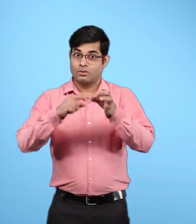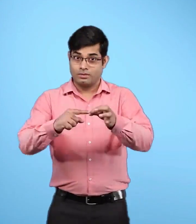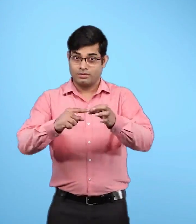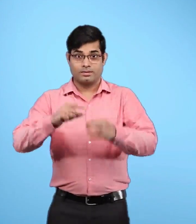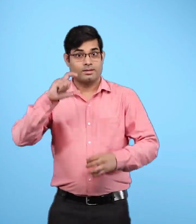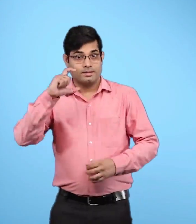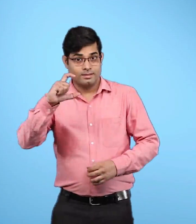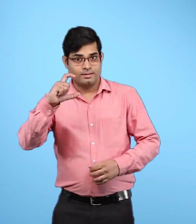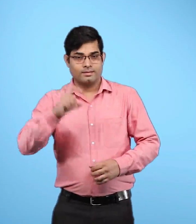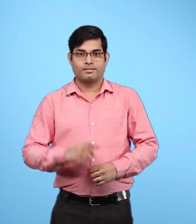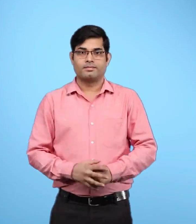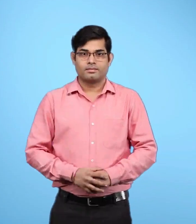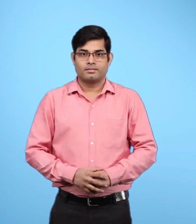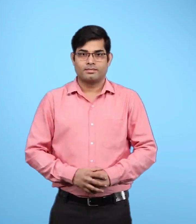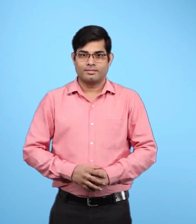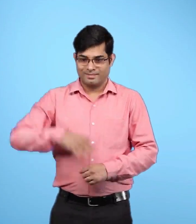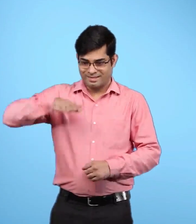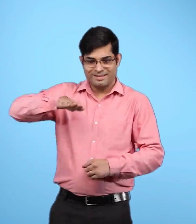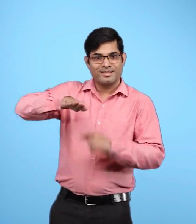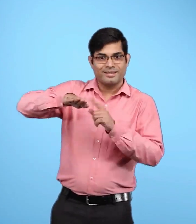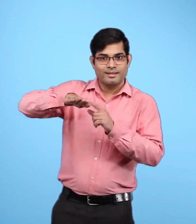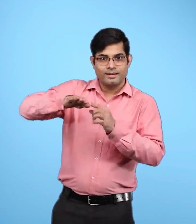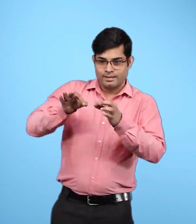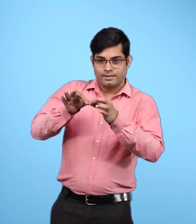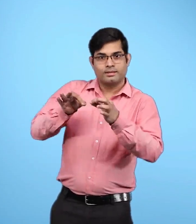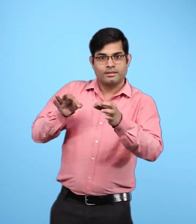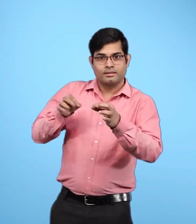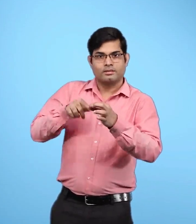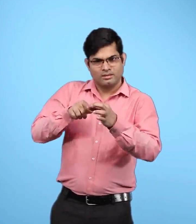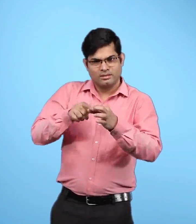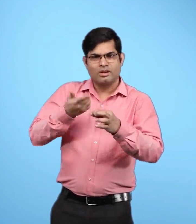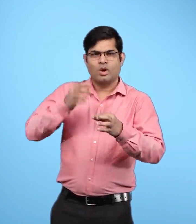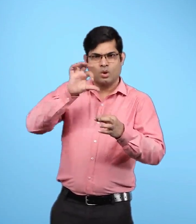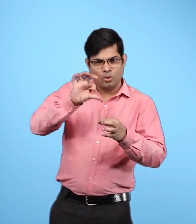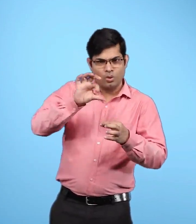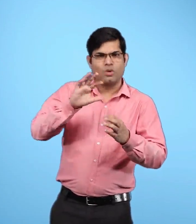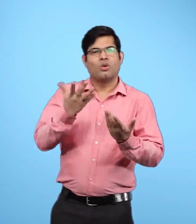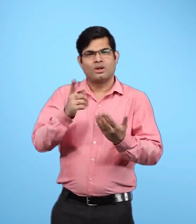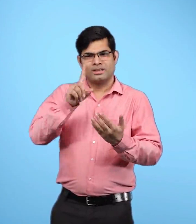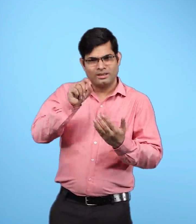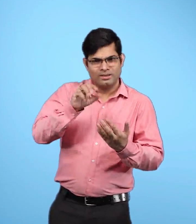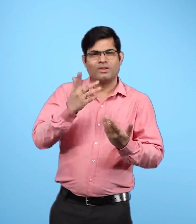Question C. The largest number of children have dash size